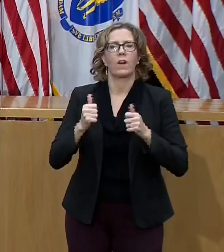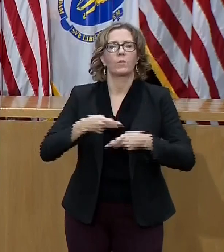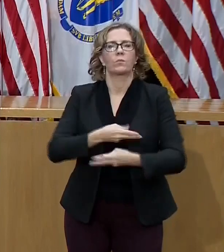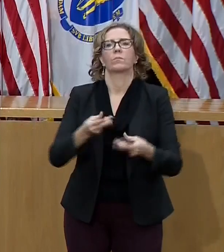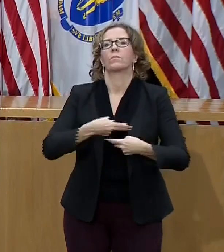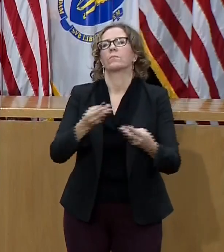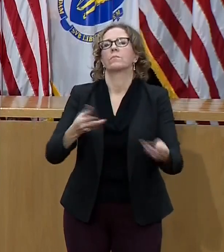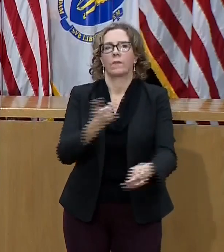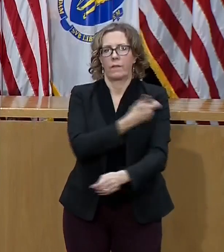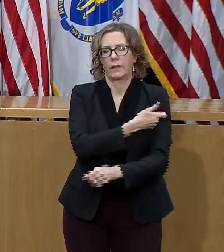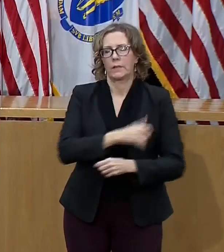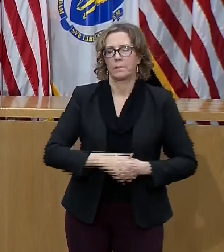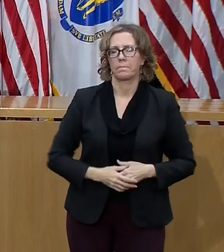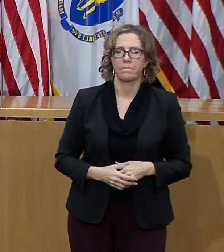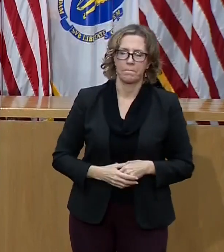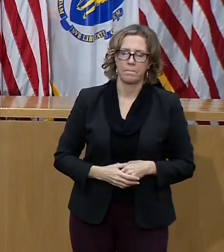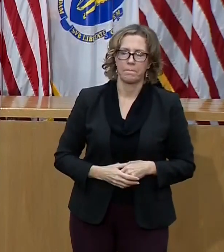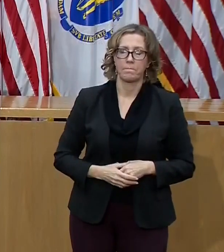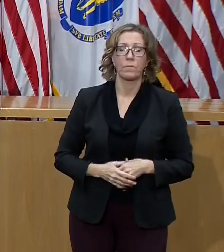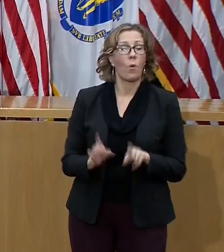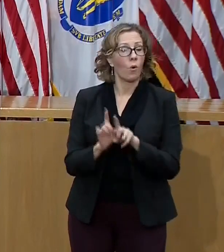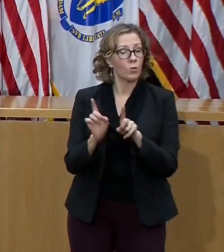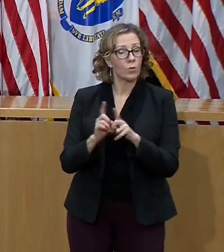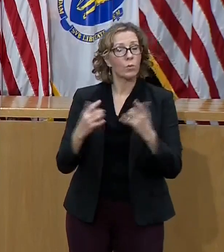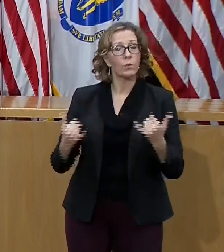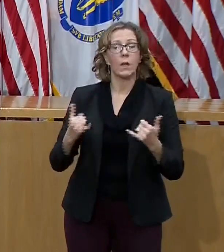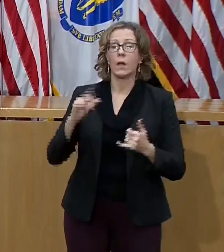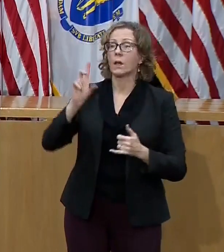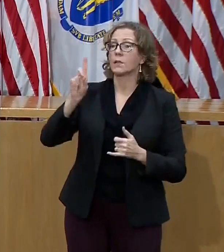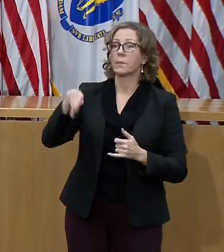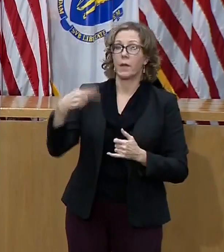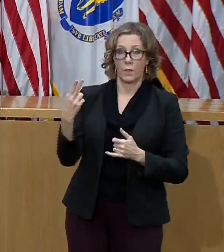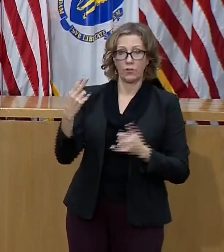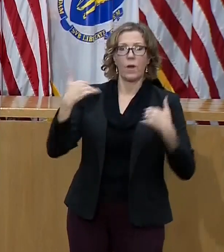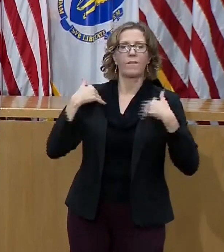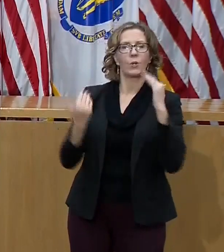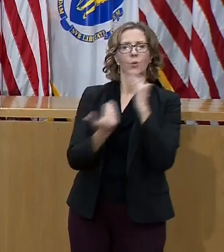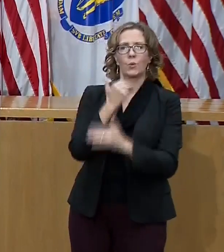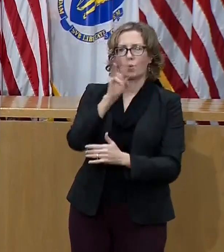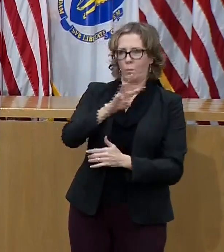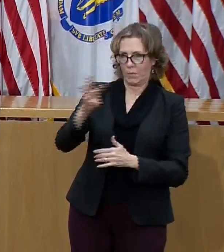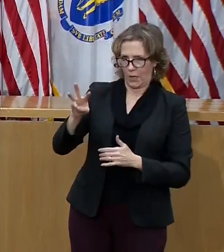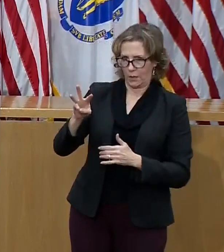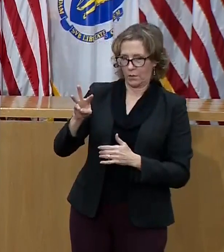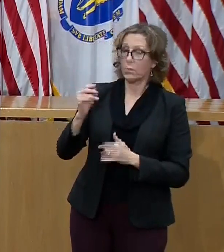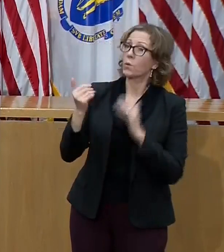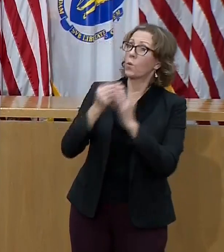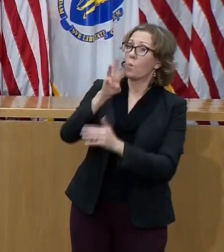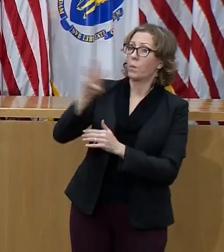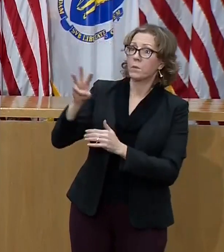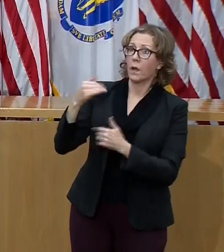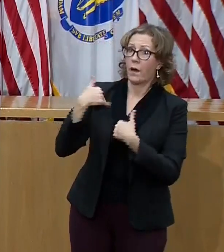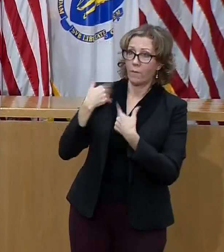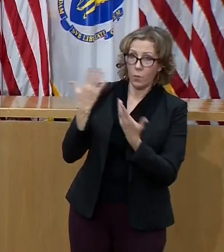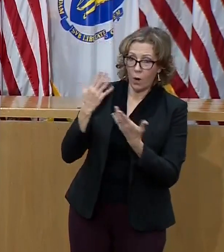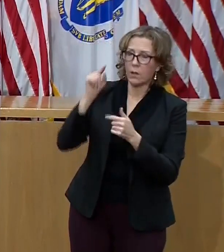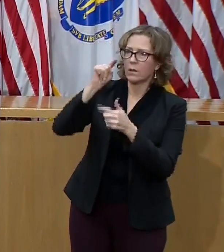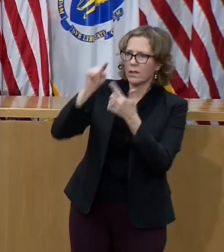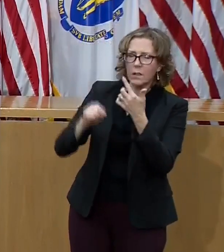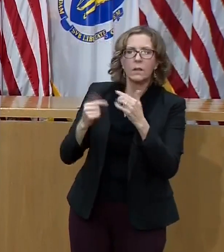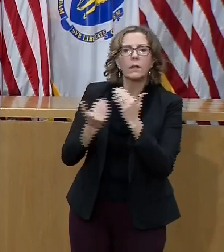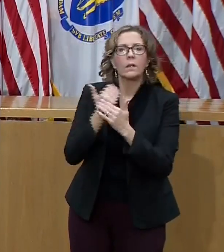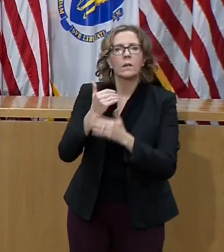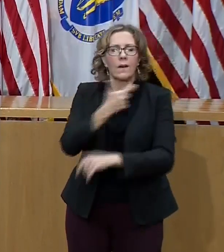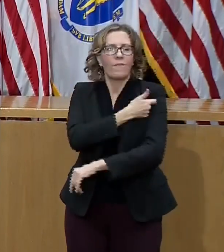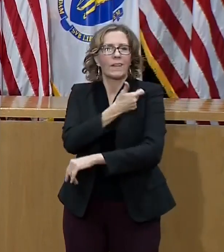Finally, today the Department of Public Health is announcing a new interactive dashboard for all COVID-19 data.